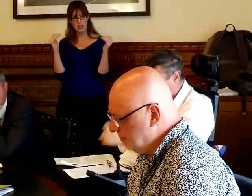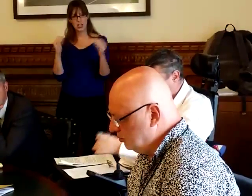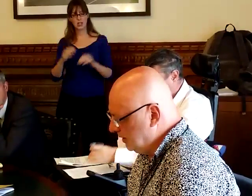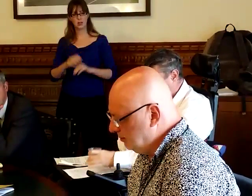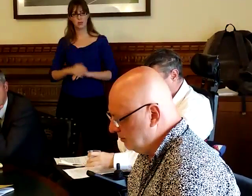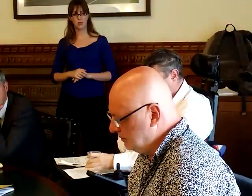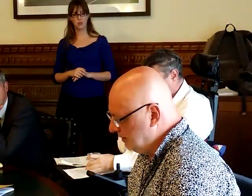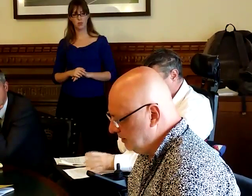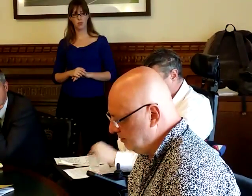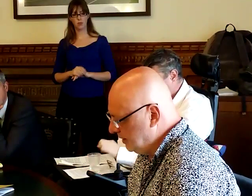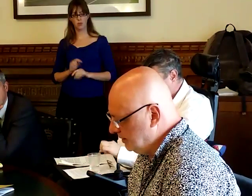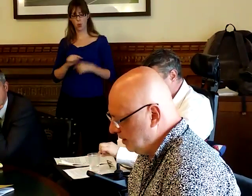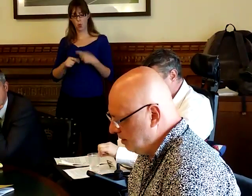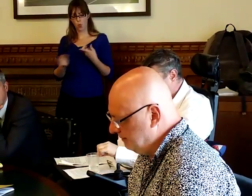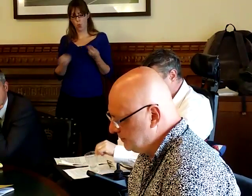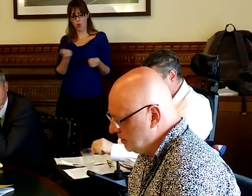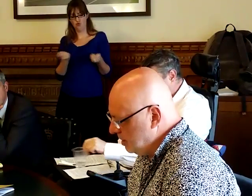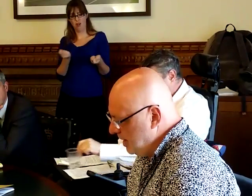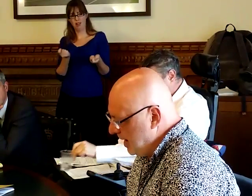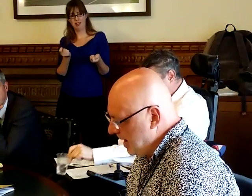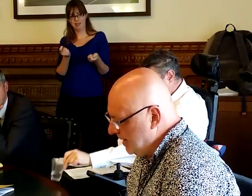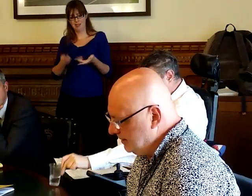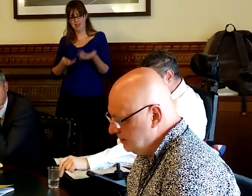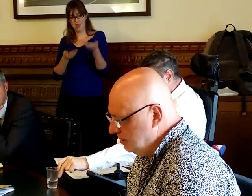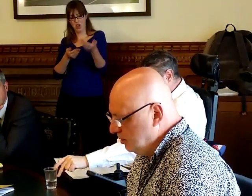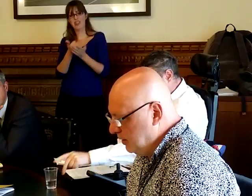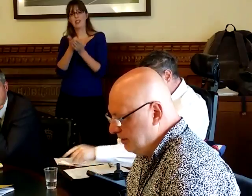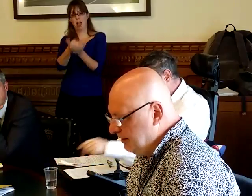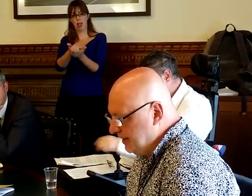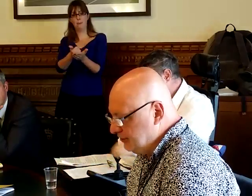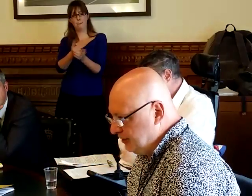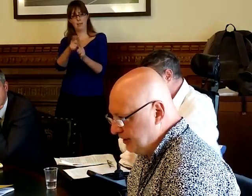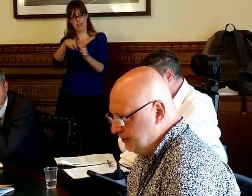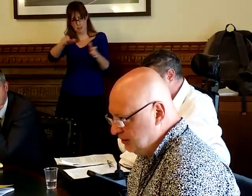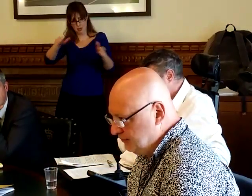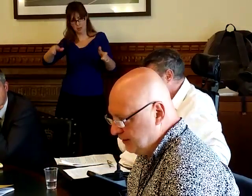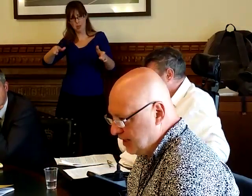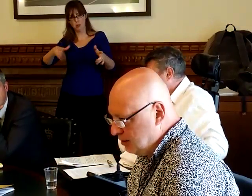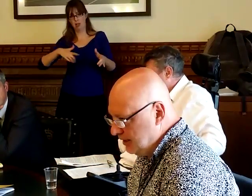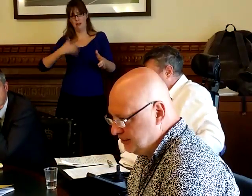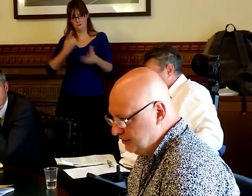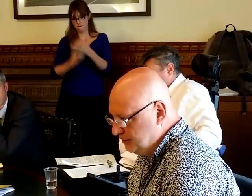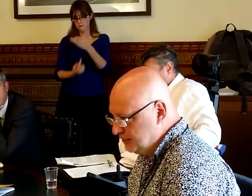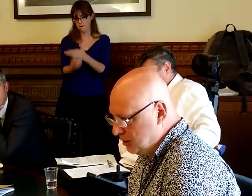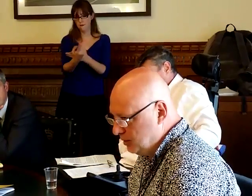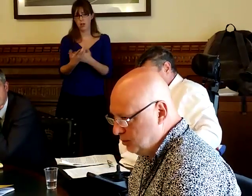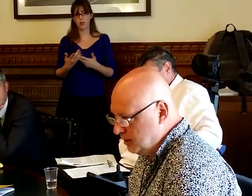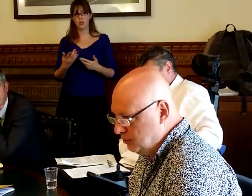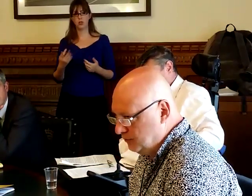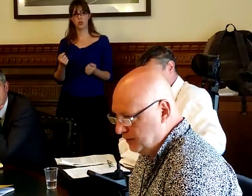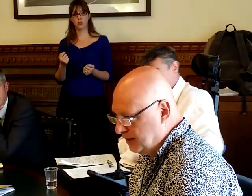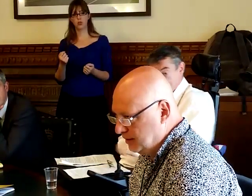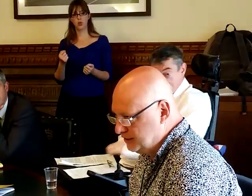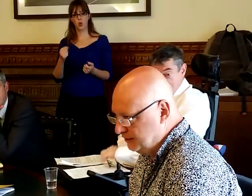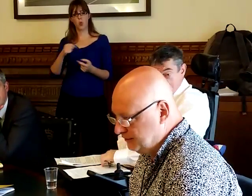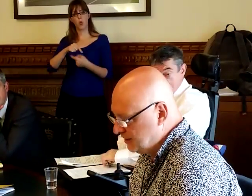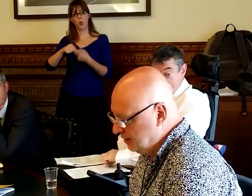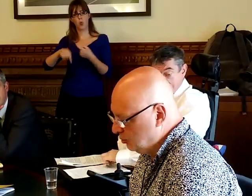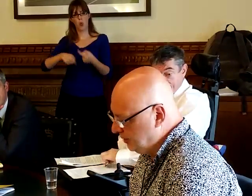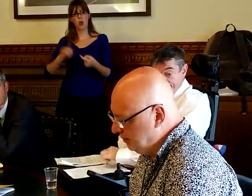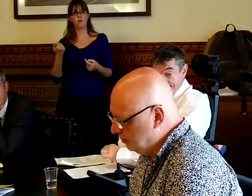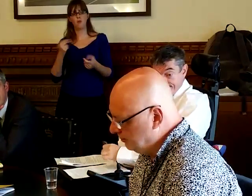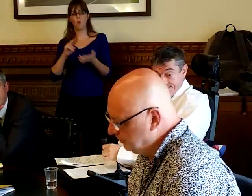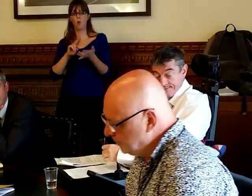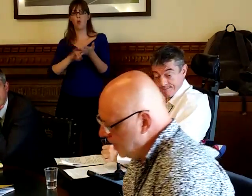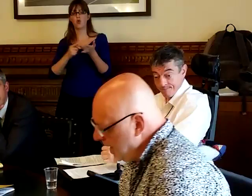support disabled people to live independent lives. And we are in that tradition of the coalition, so we were Norfolk Coalition